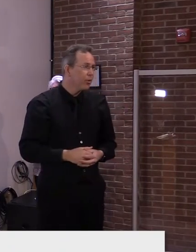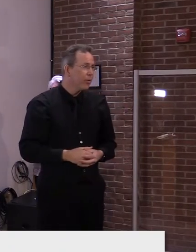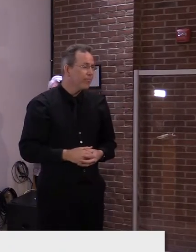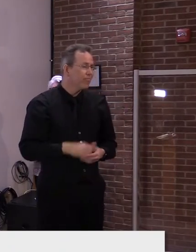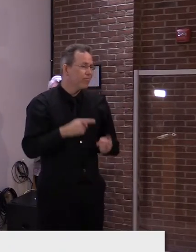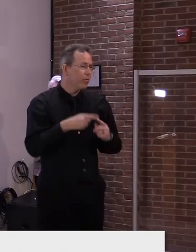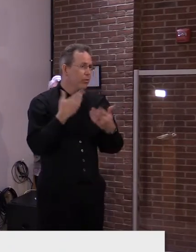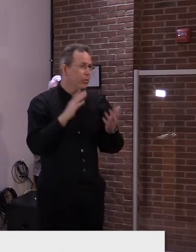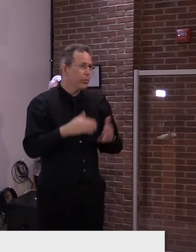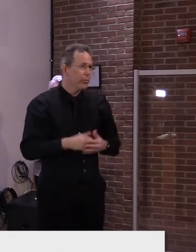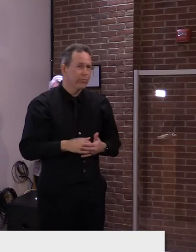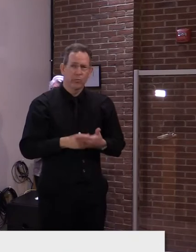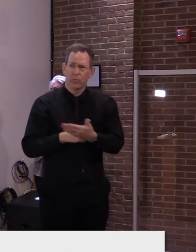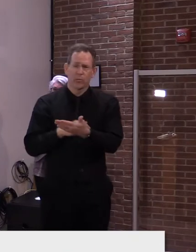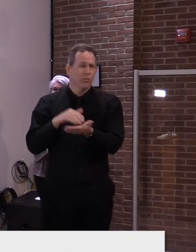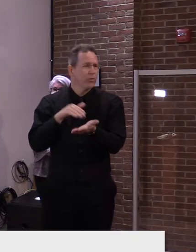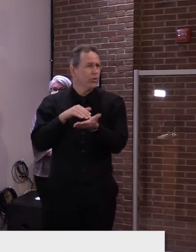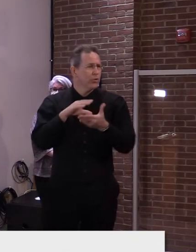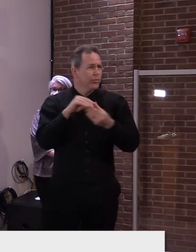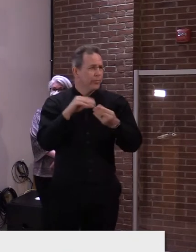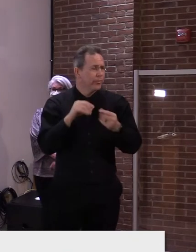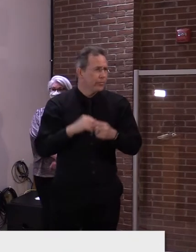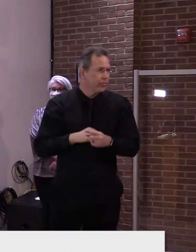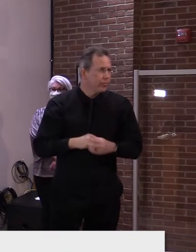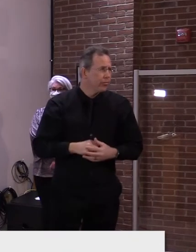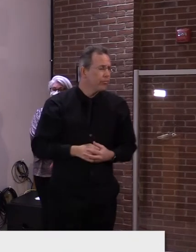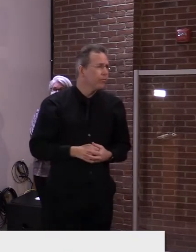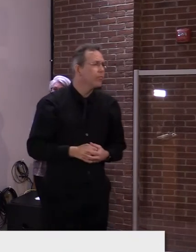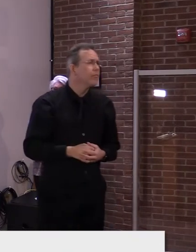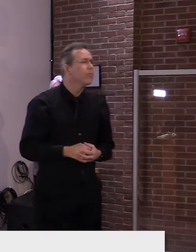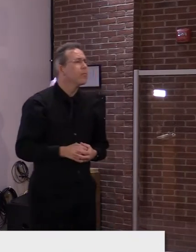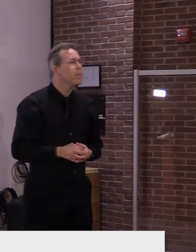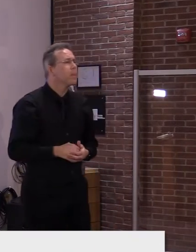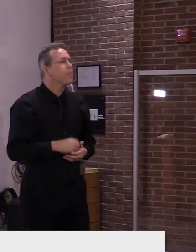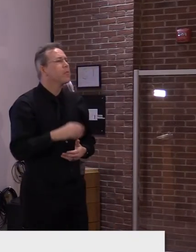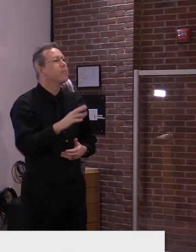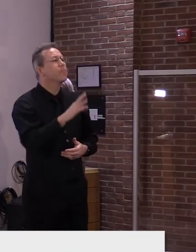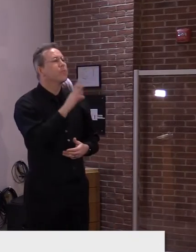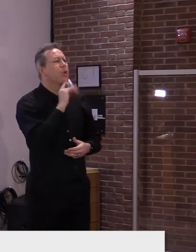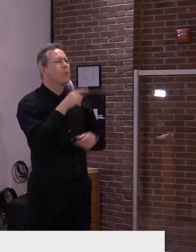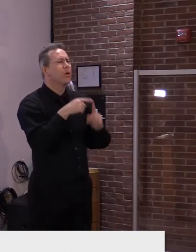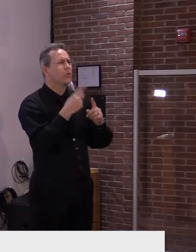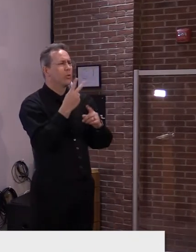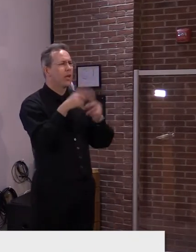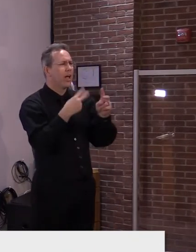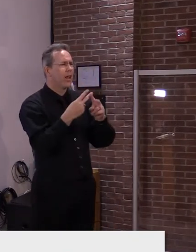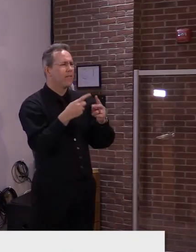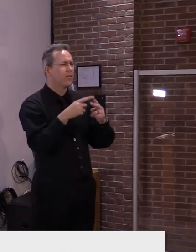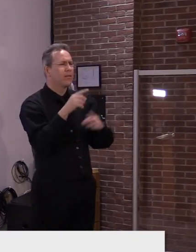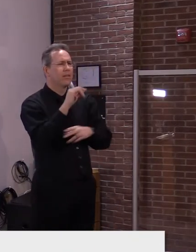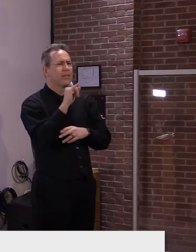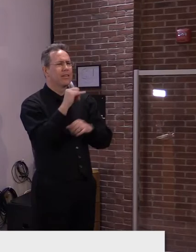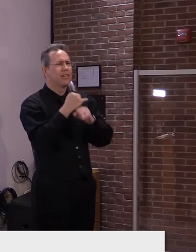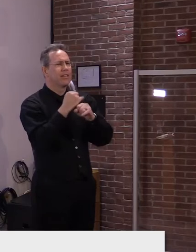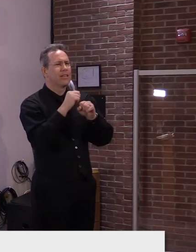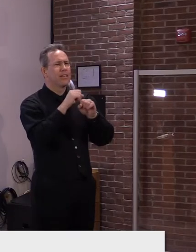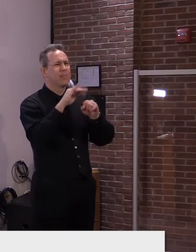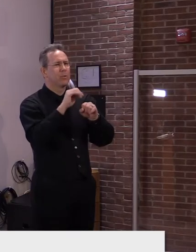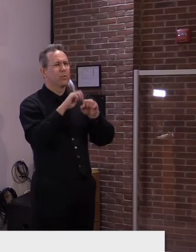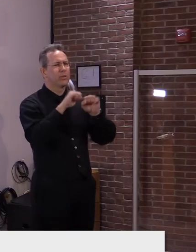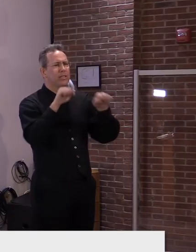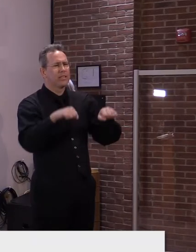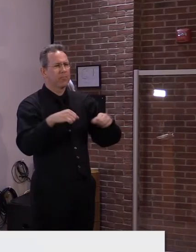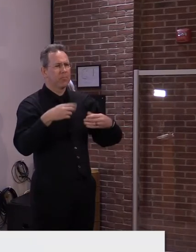So we're talking about two kinds of immunity. One is really natural immunity, meaning you've had the infection